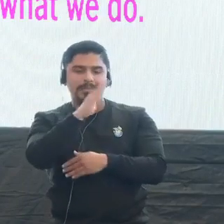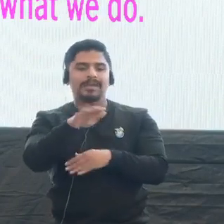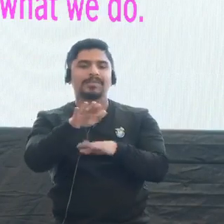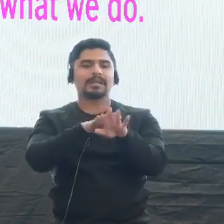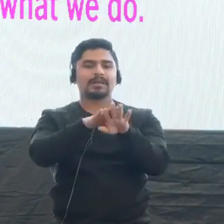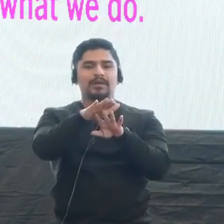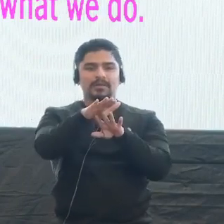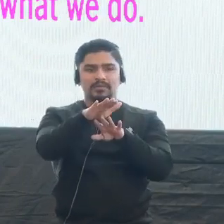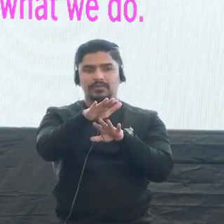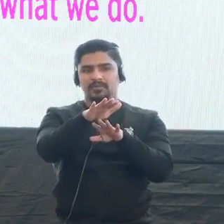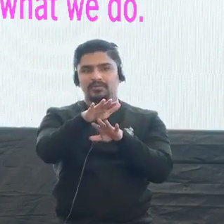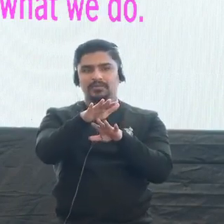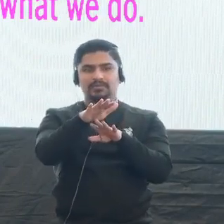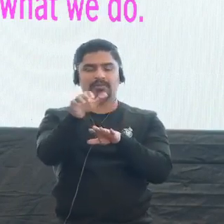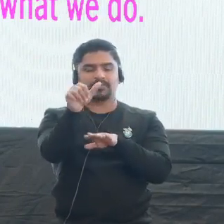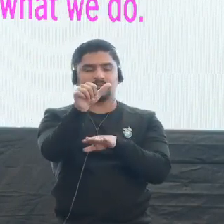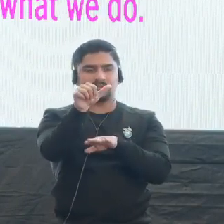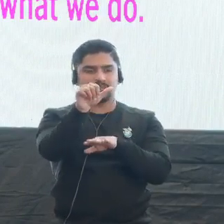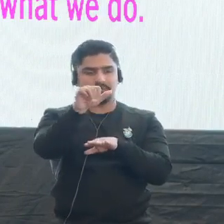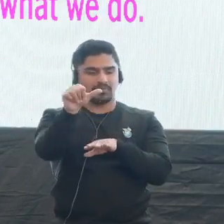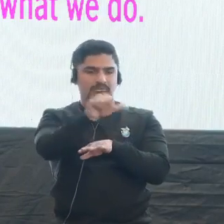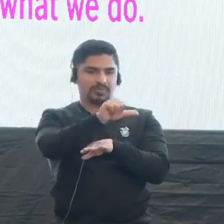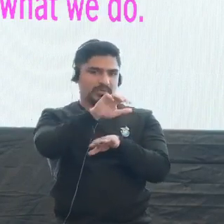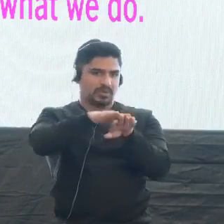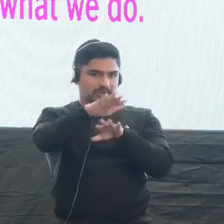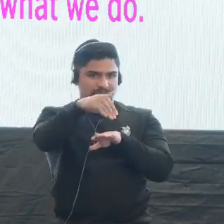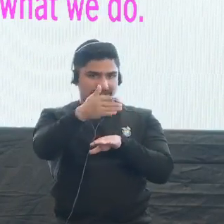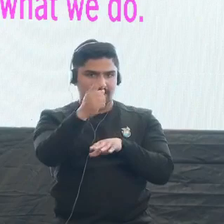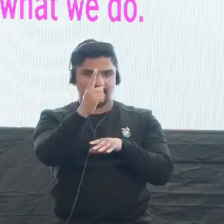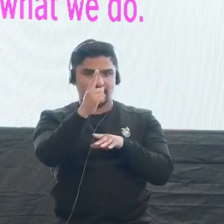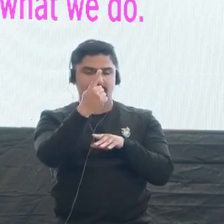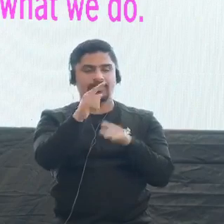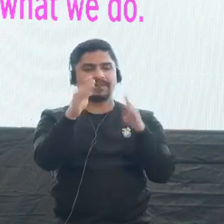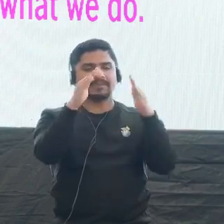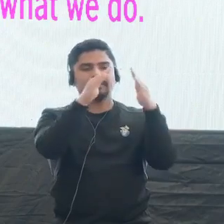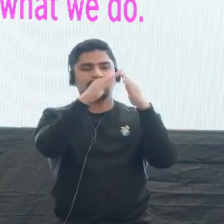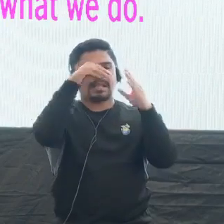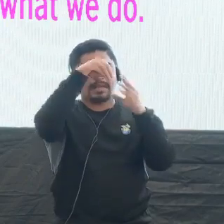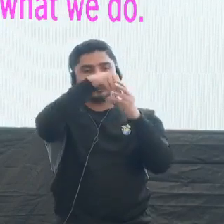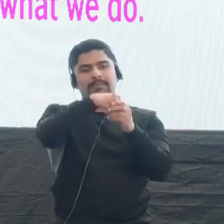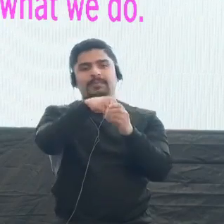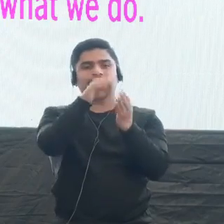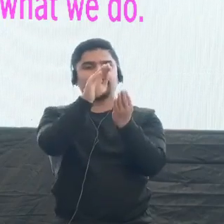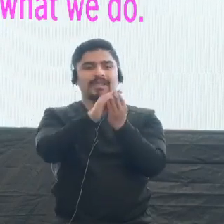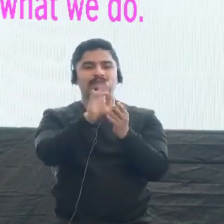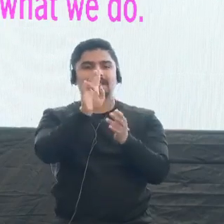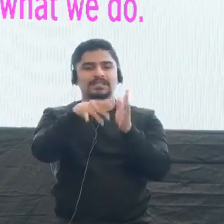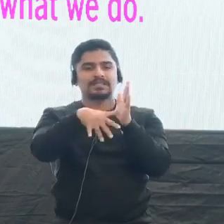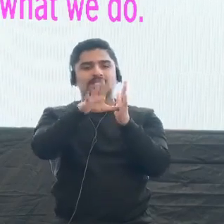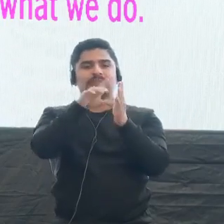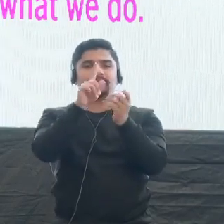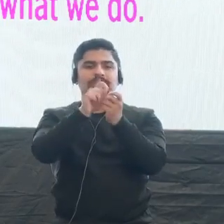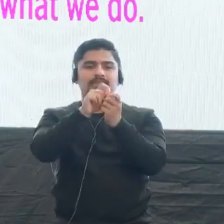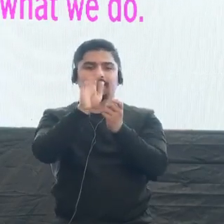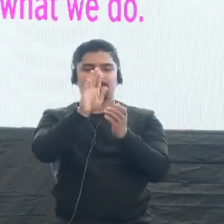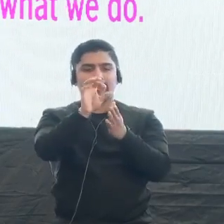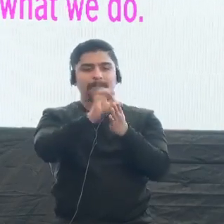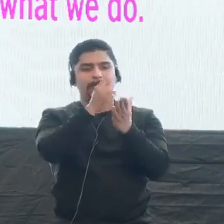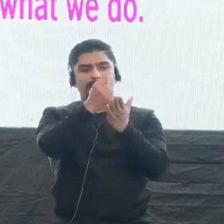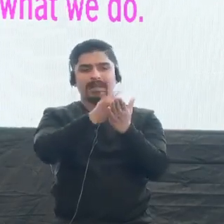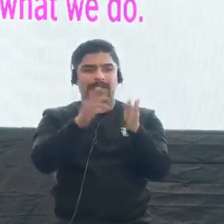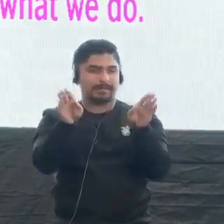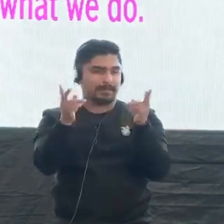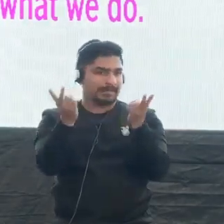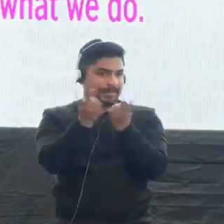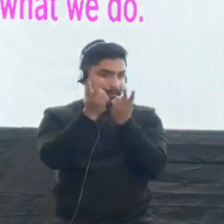are educated within the same roof. Means curriculum is same, school is